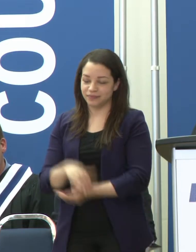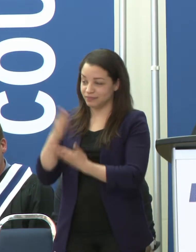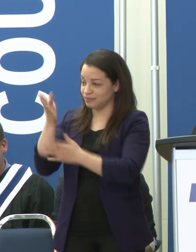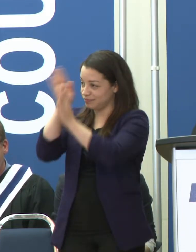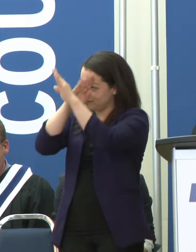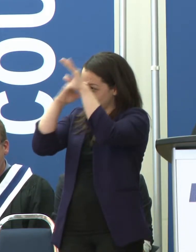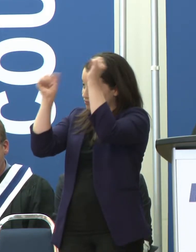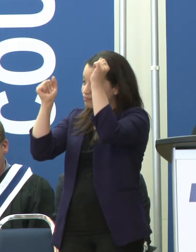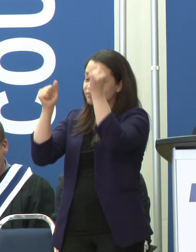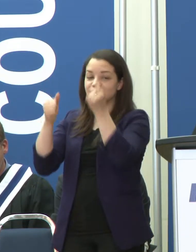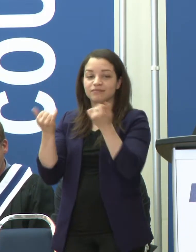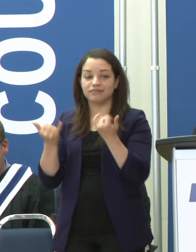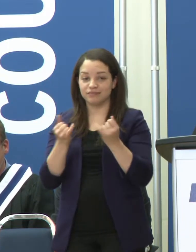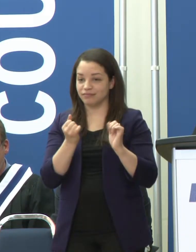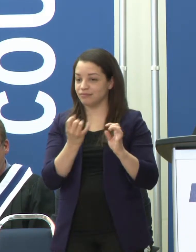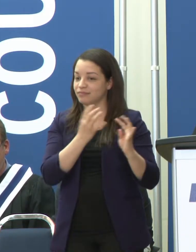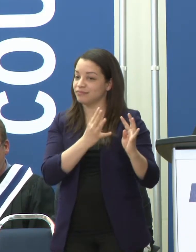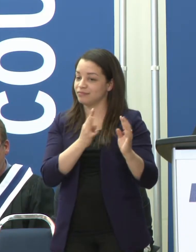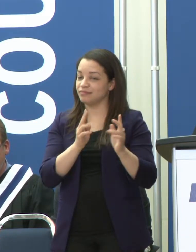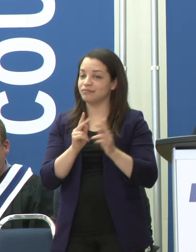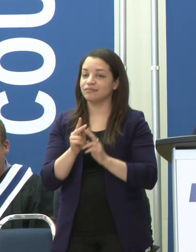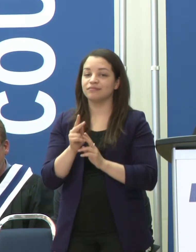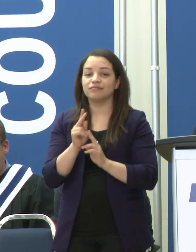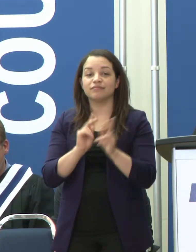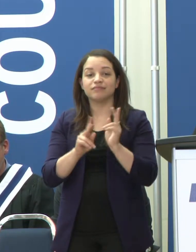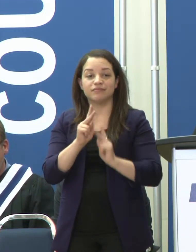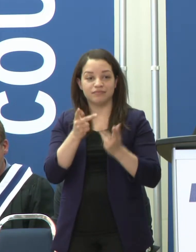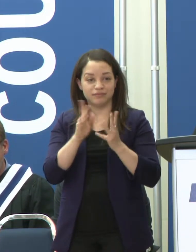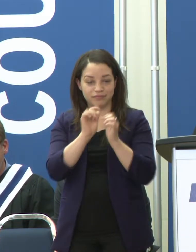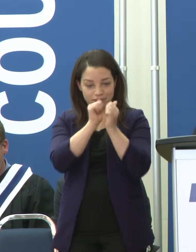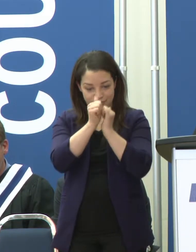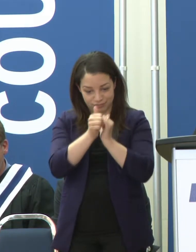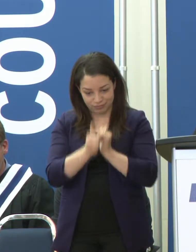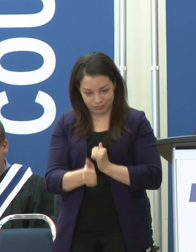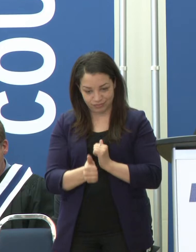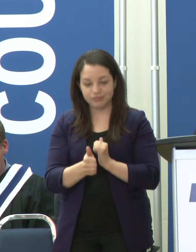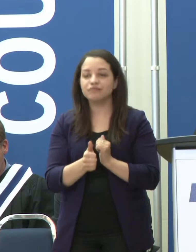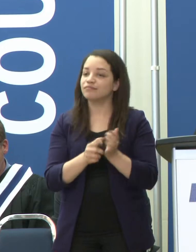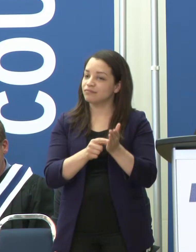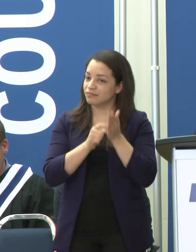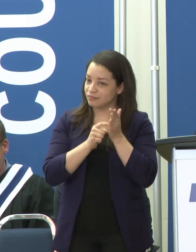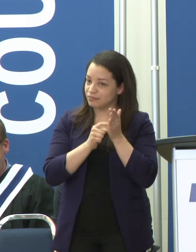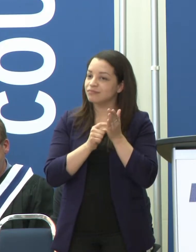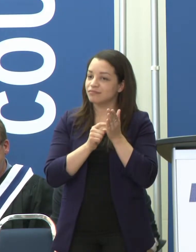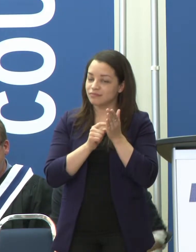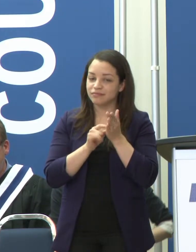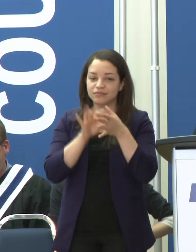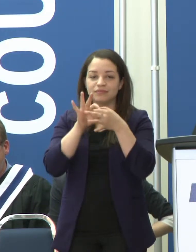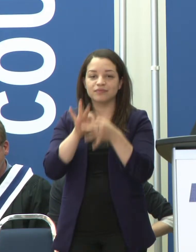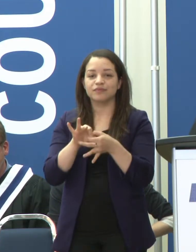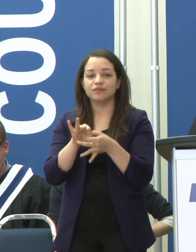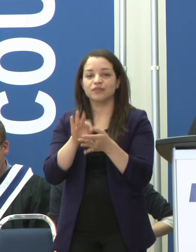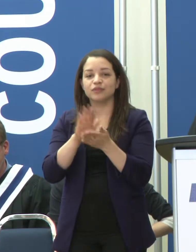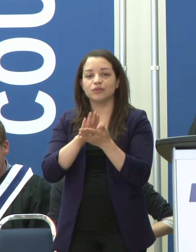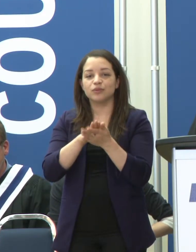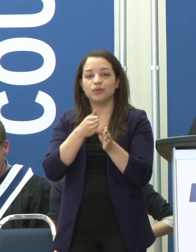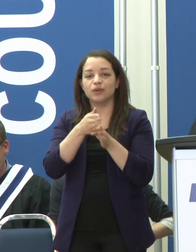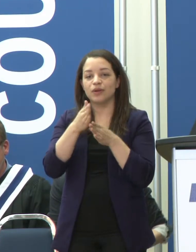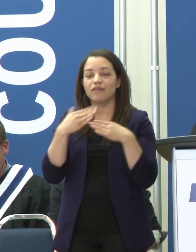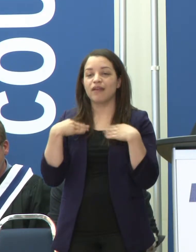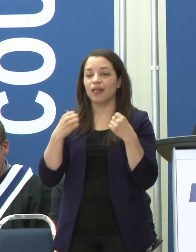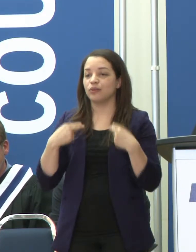Mr. President, I present to you the following candidates who have completed all the requirements for credentials in the School of Health and